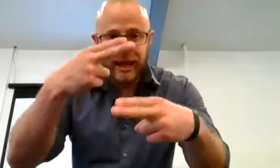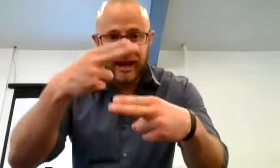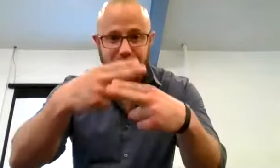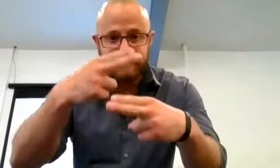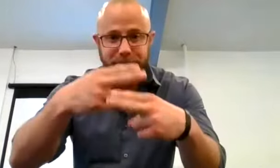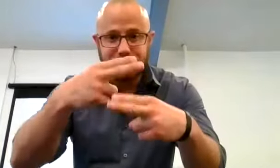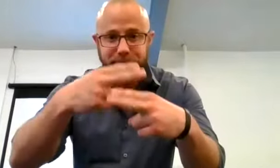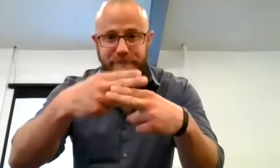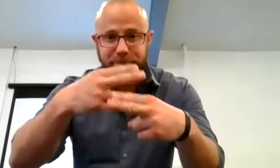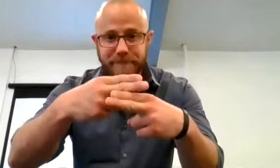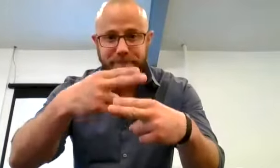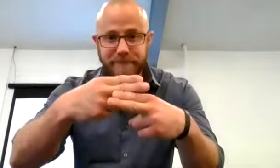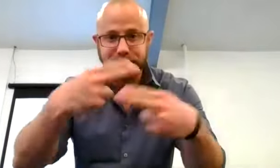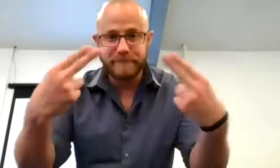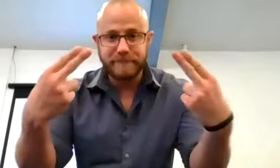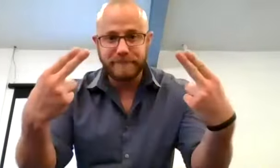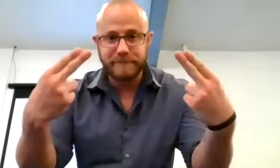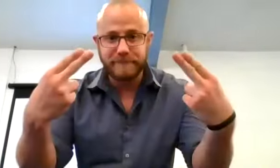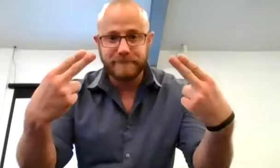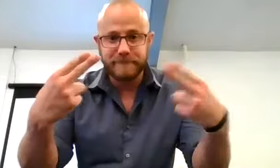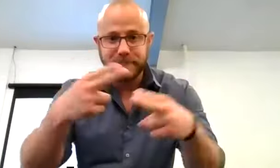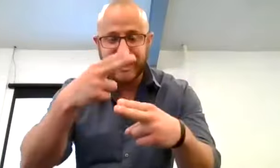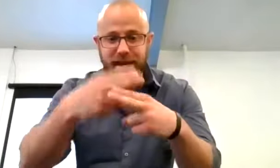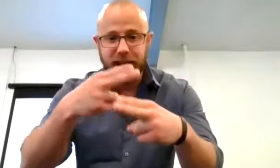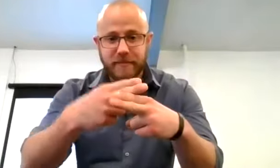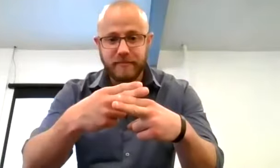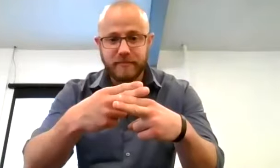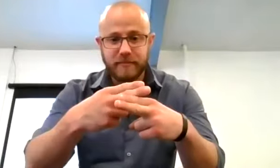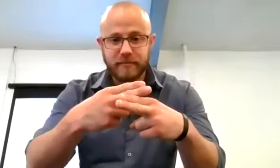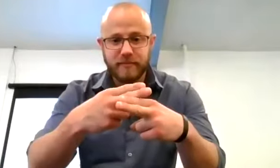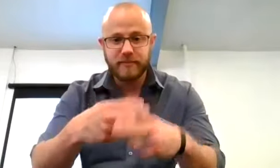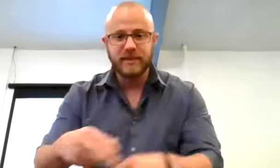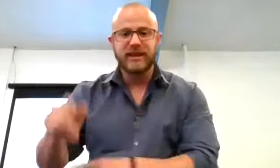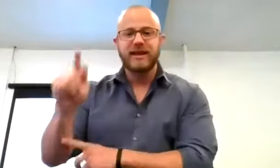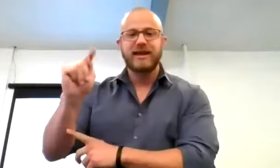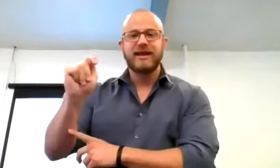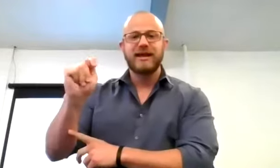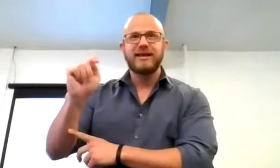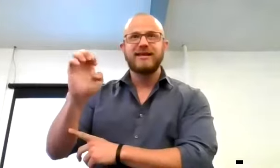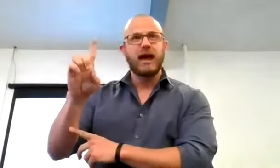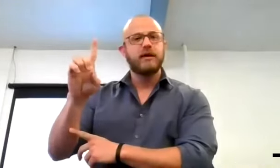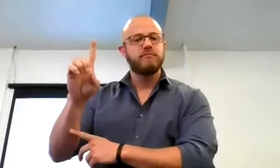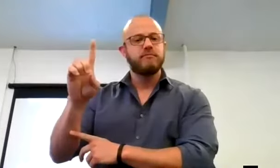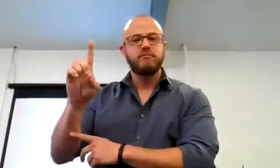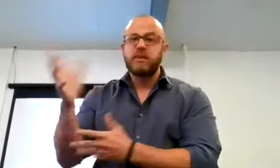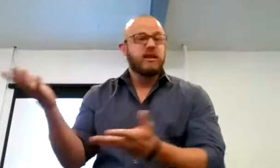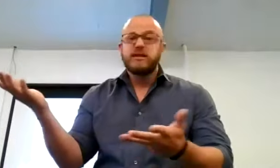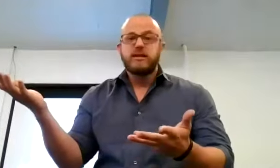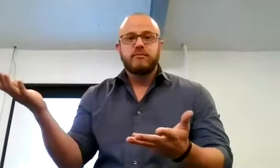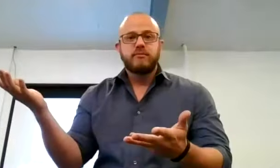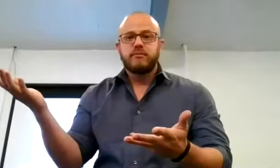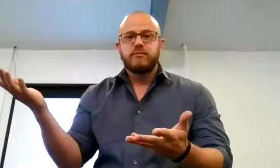And then this is name. You see how it kind of has the two fingers like the H here shape, name. And then Ted,